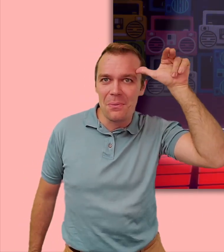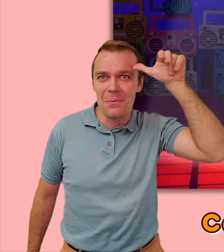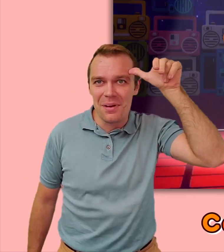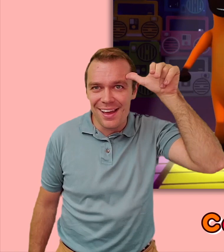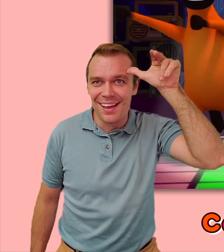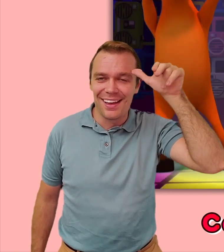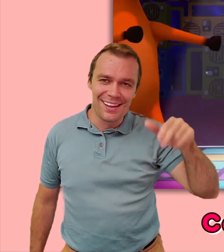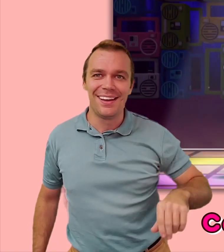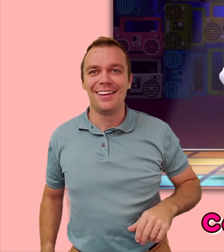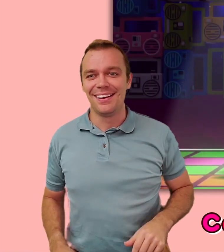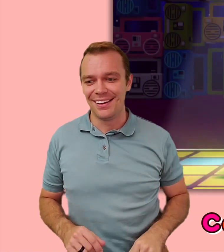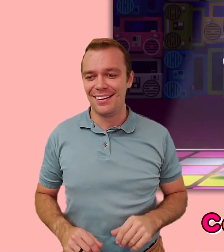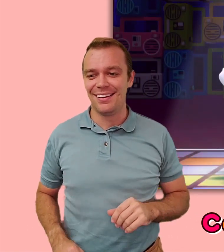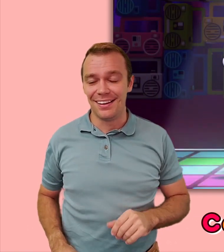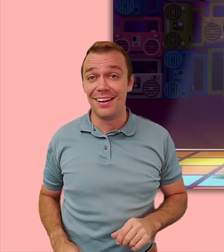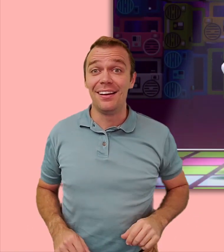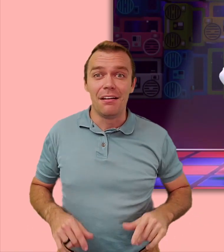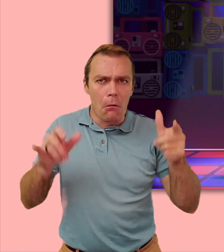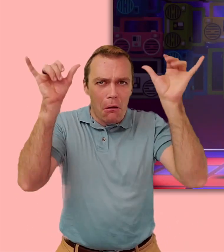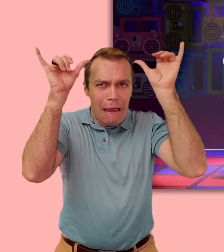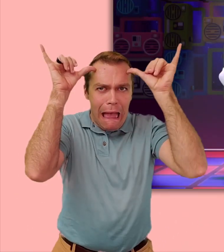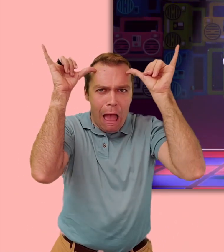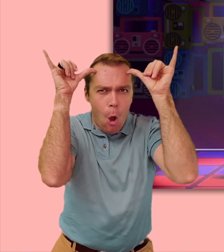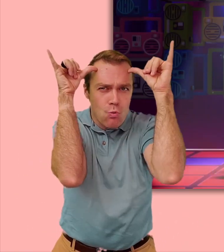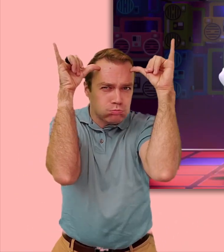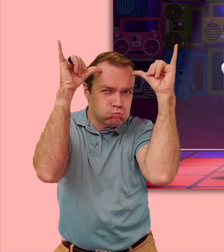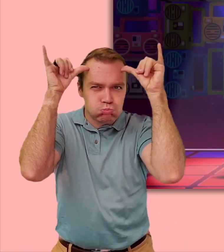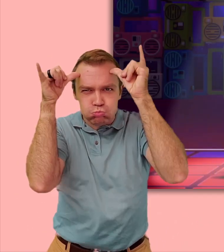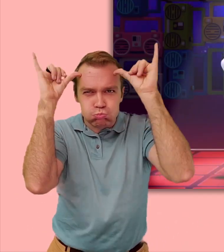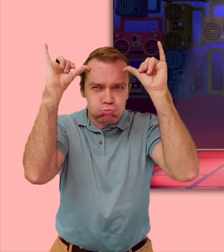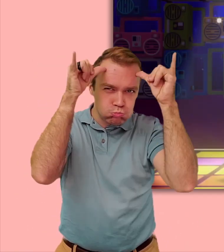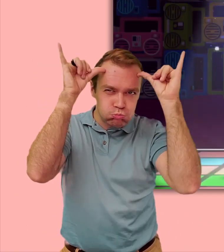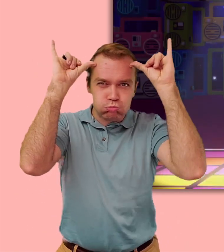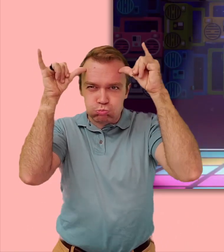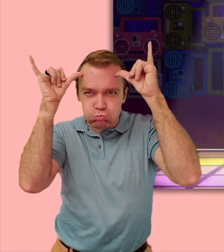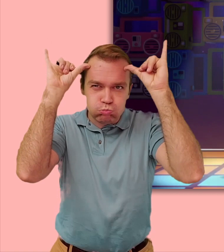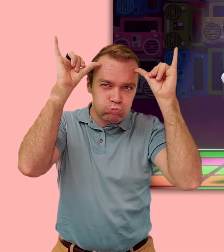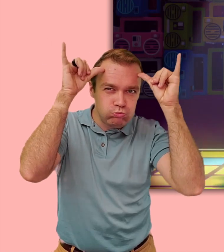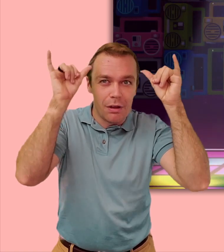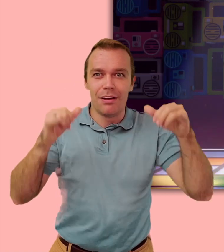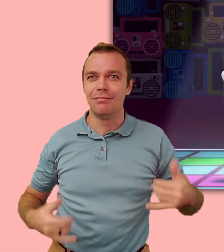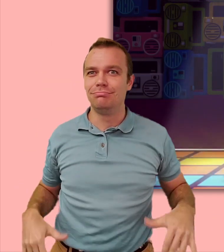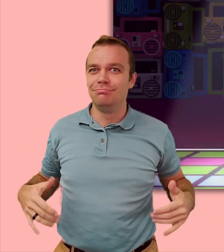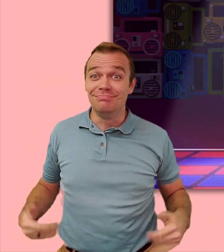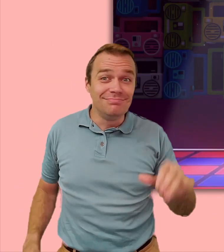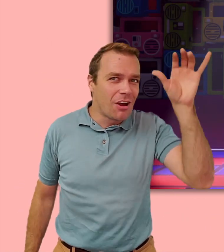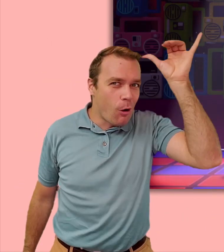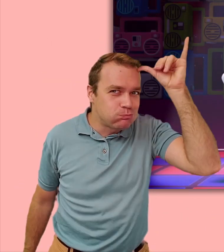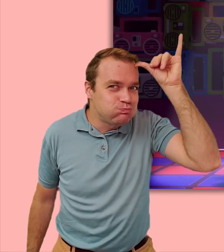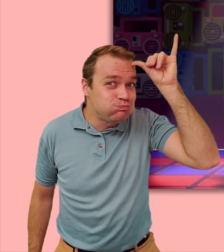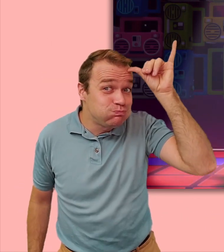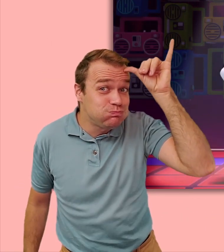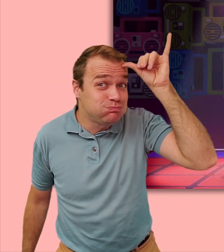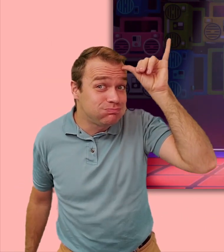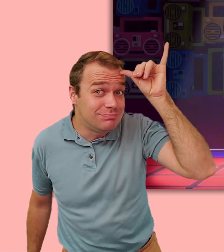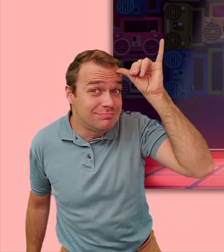neigh. Can you hear the cow go moo, moo, moo? Listen to the cow go moo,